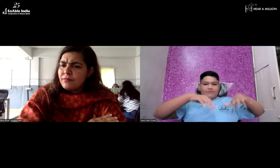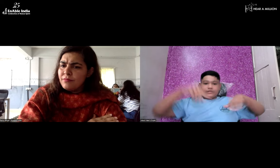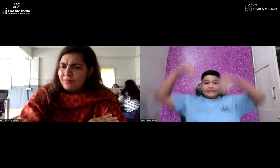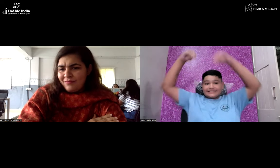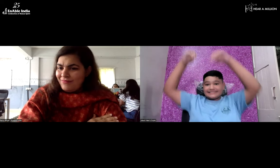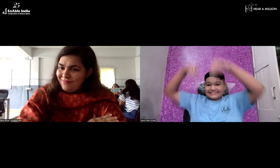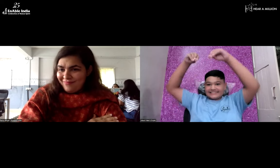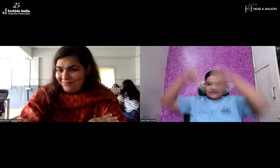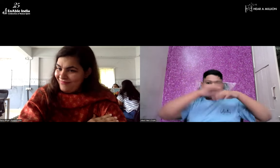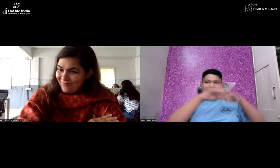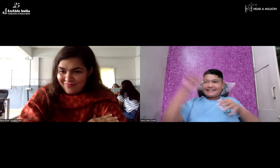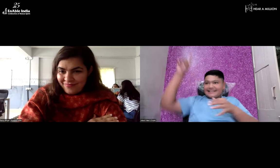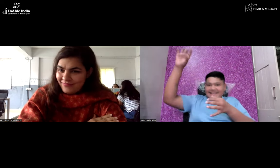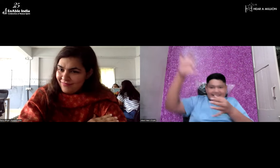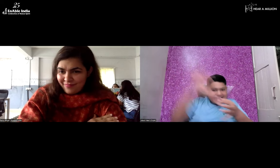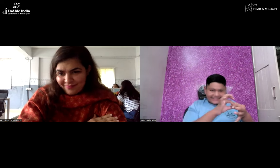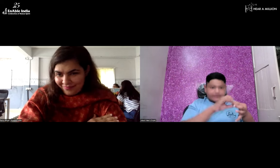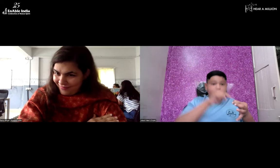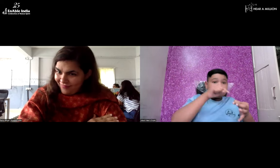Kavita is done. Next, we have Meet.